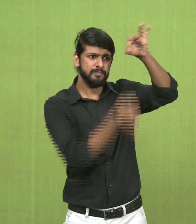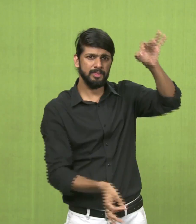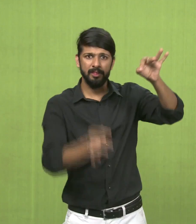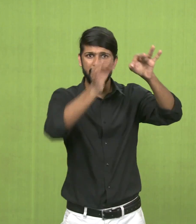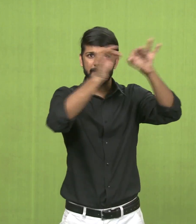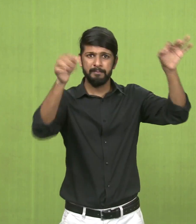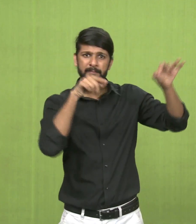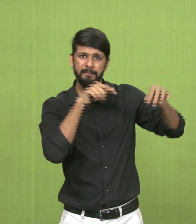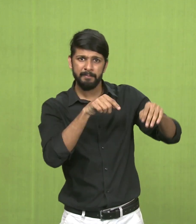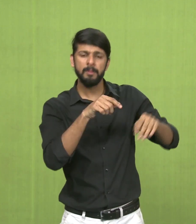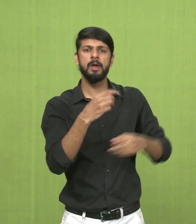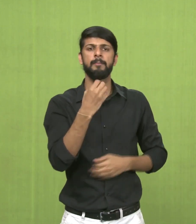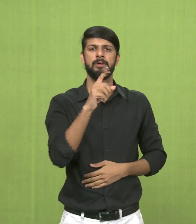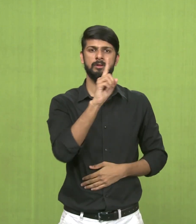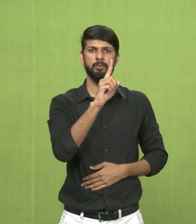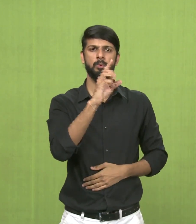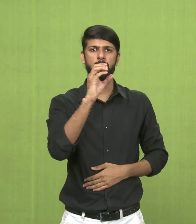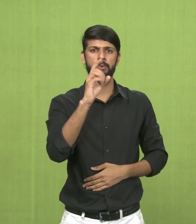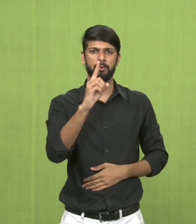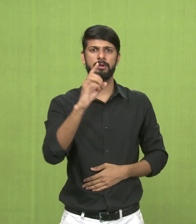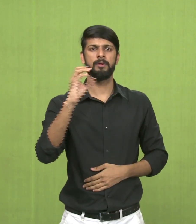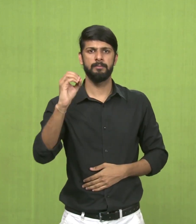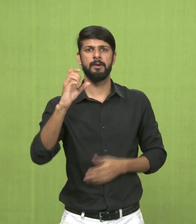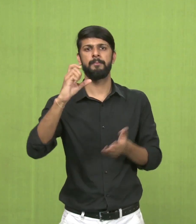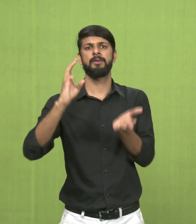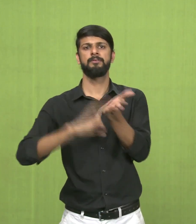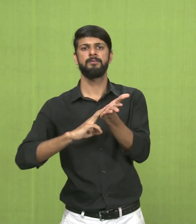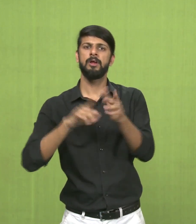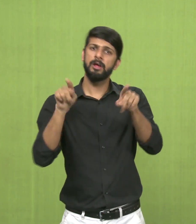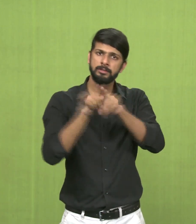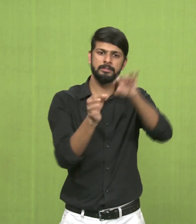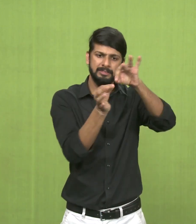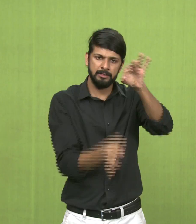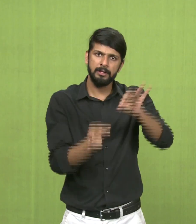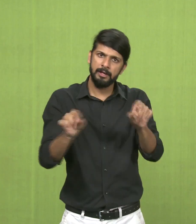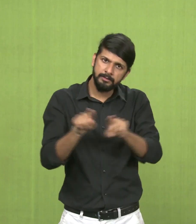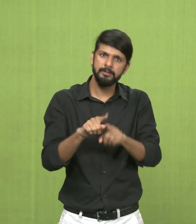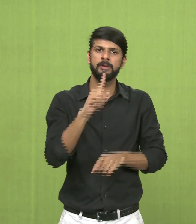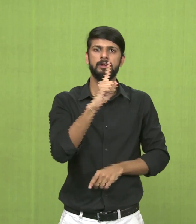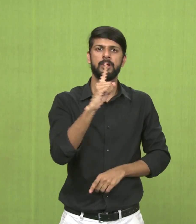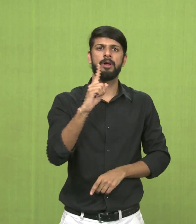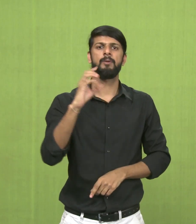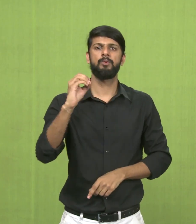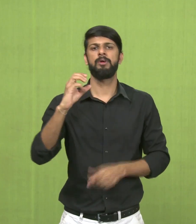The size is 110 centimeter into 110 centimeter.